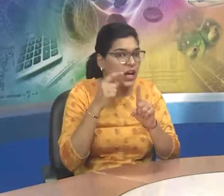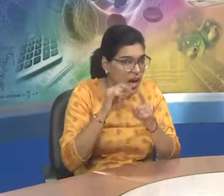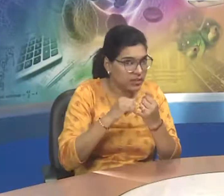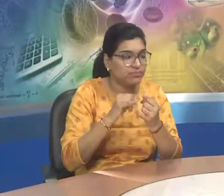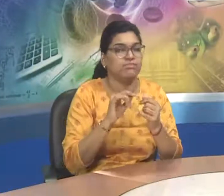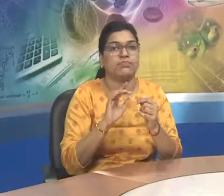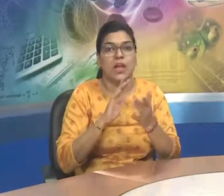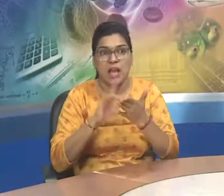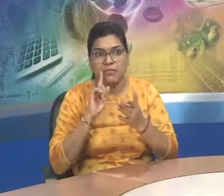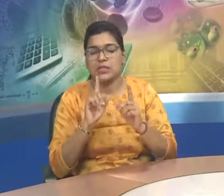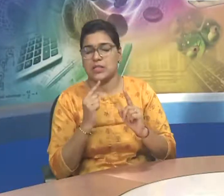UNESCO.